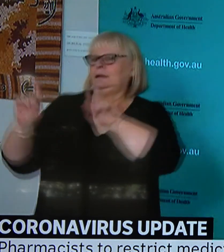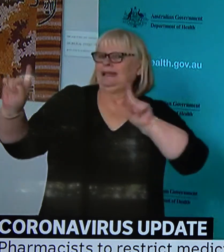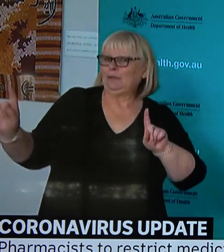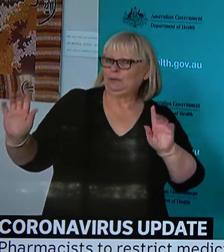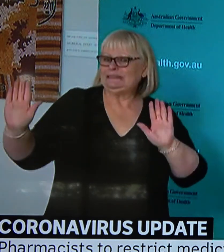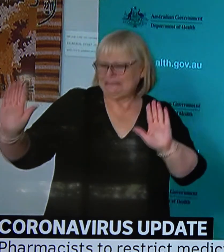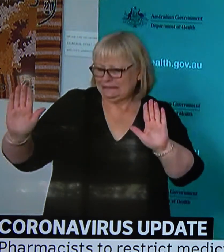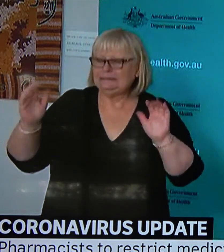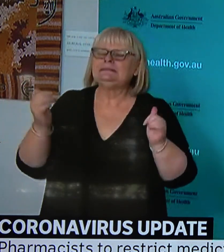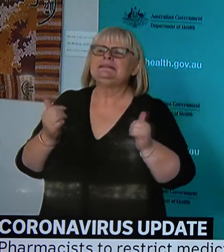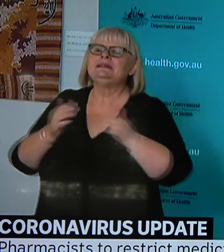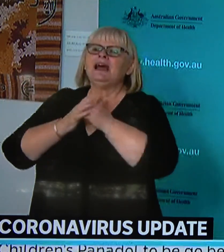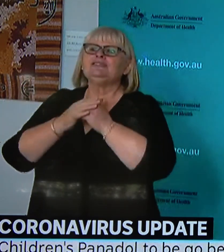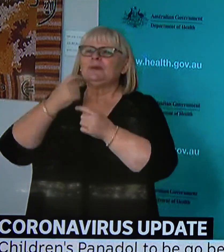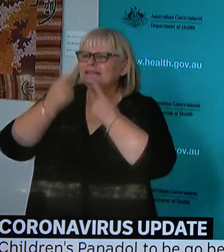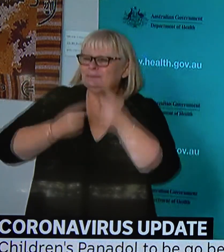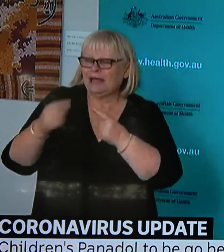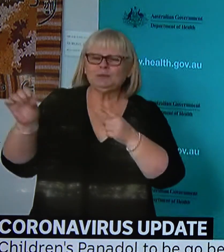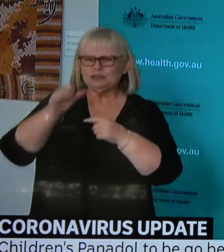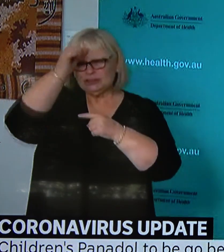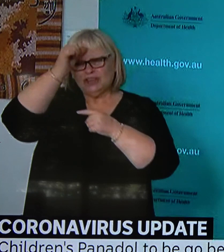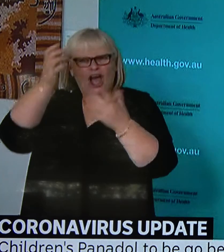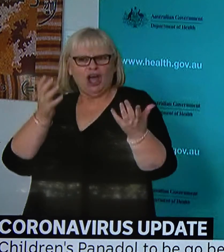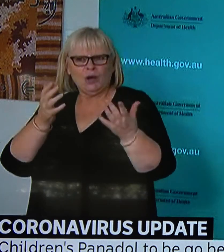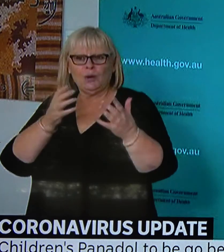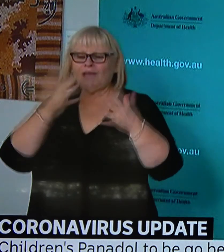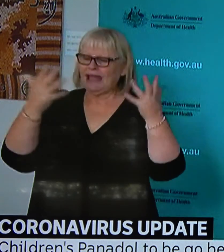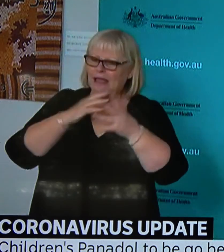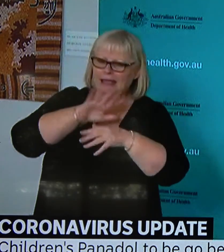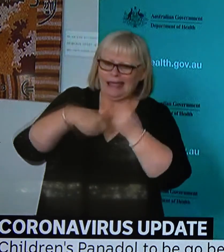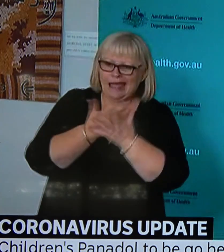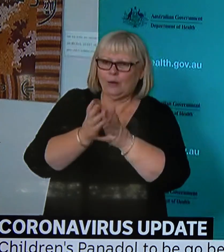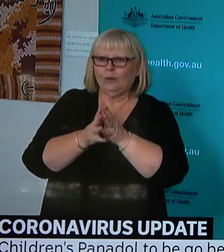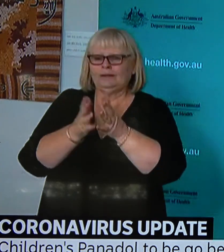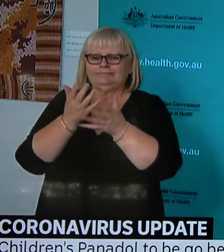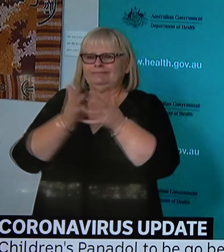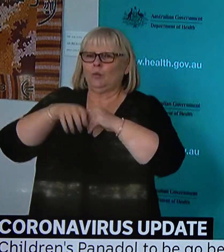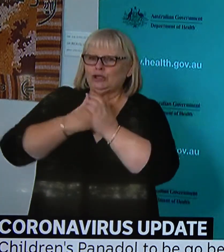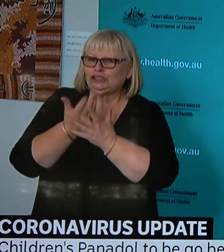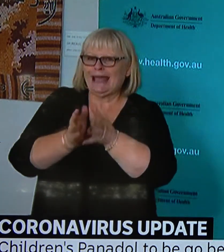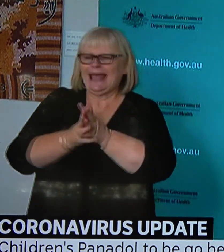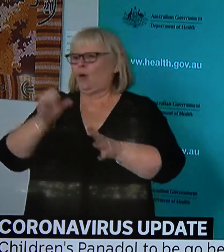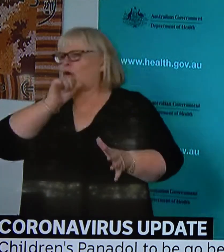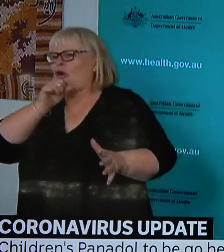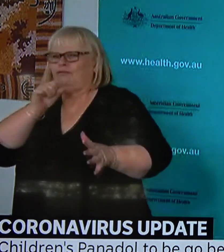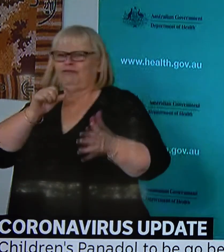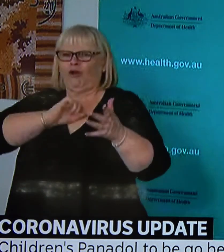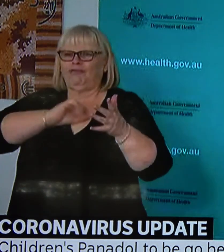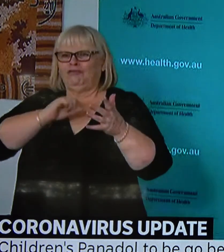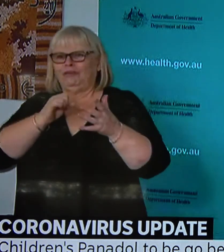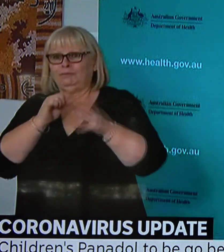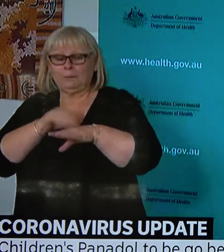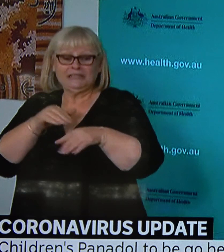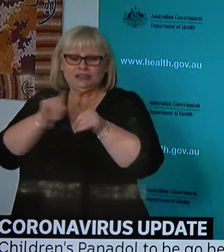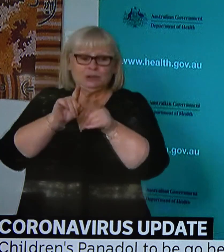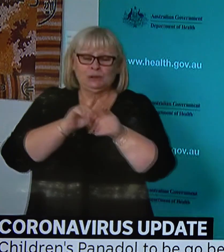distance, explaining these things that we all should know about hand hygiene, how to cough properly and so forth. I put that back onto